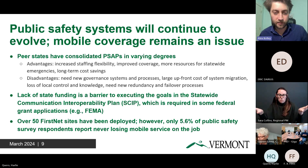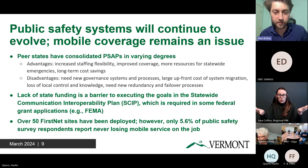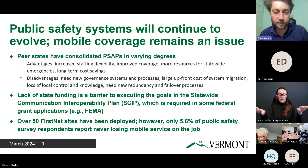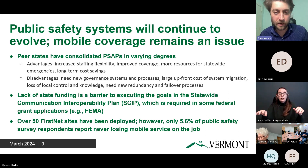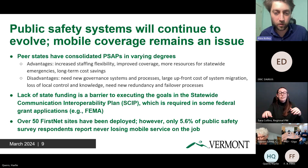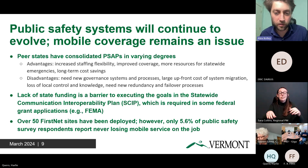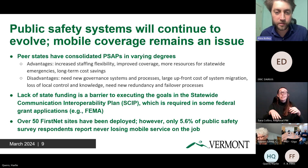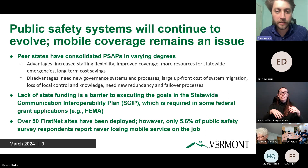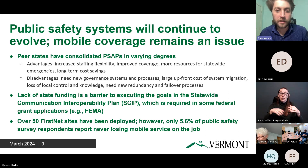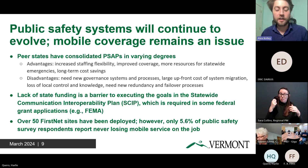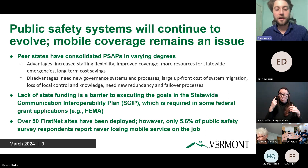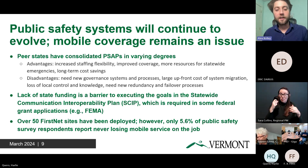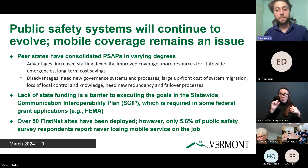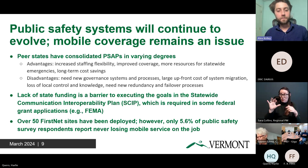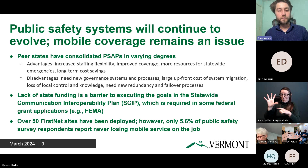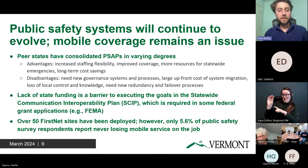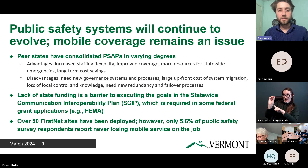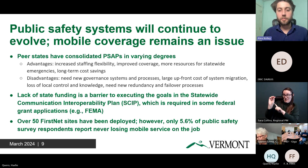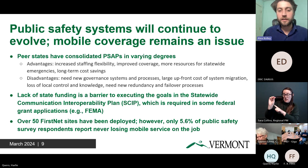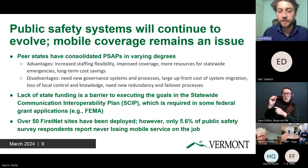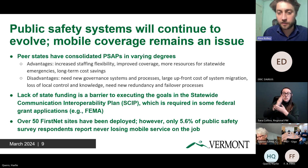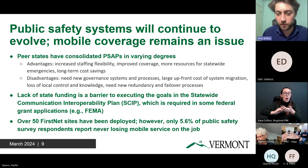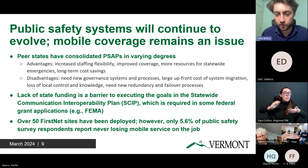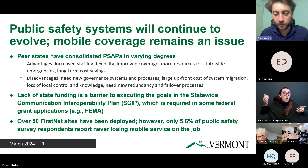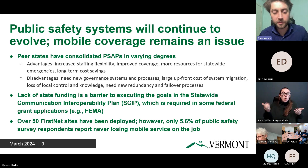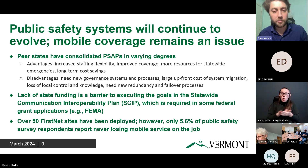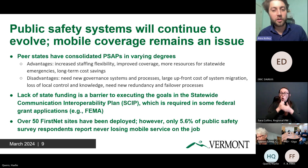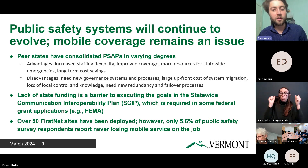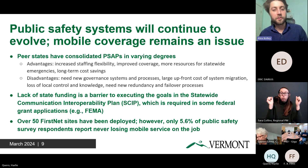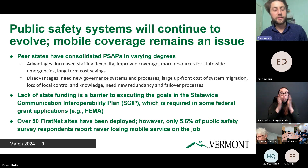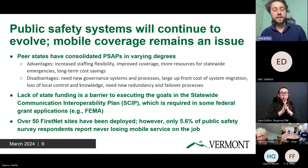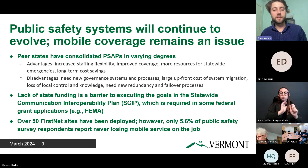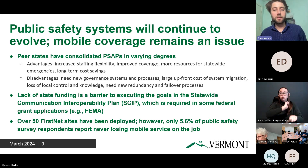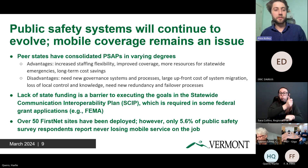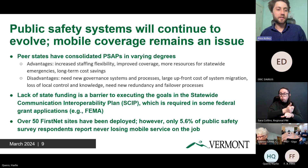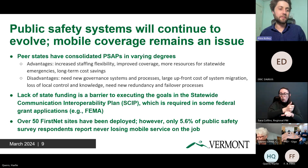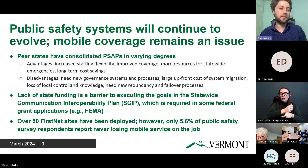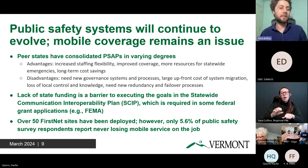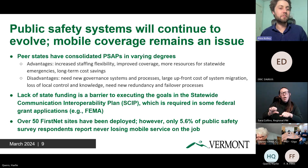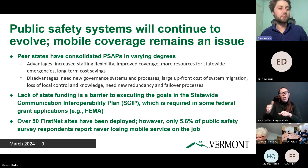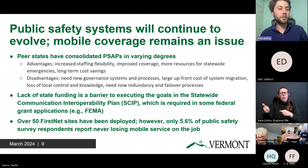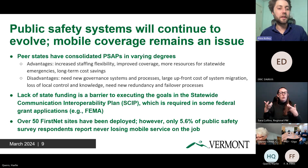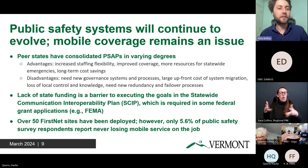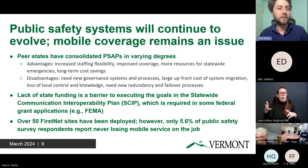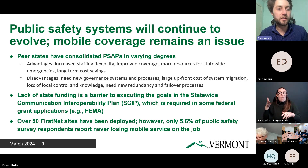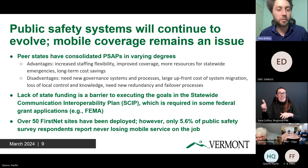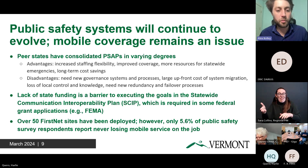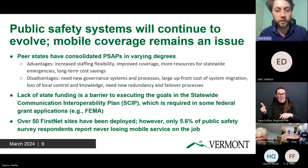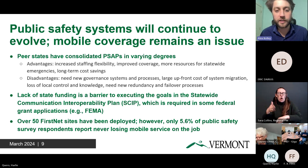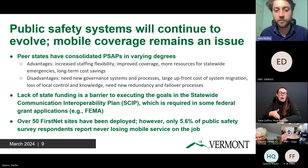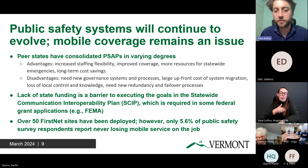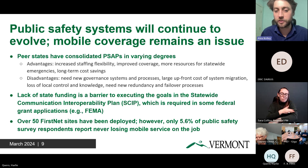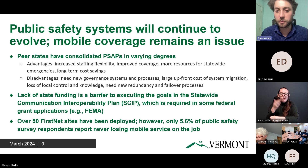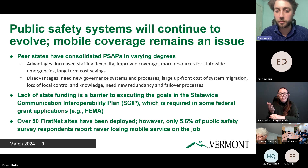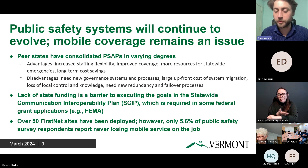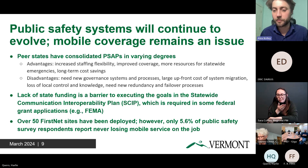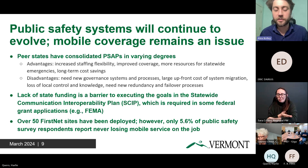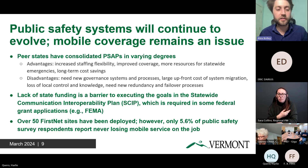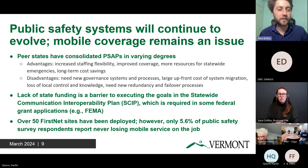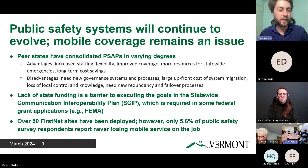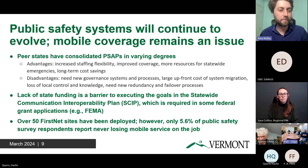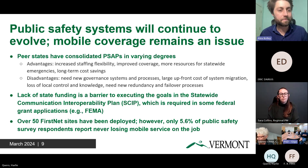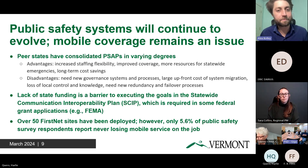upgraded existing towers. Despite that, though, a very small percentage of the public safety respondents reported never losing